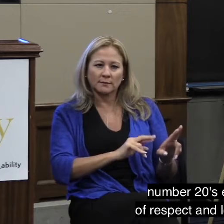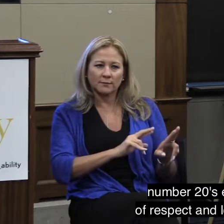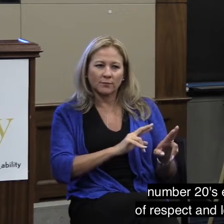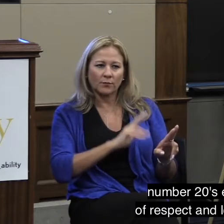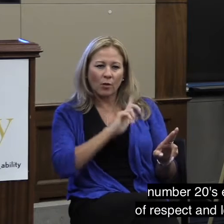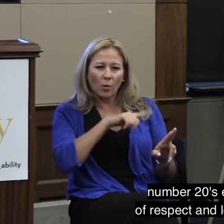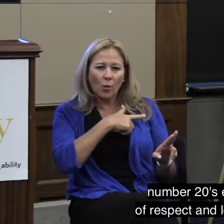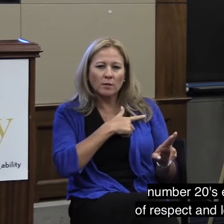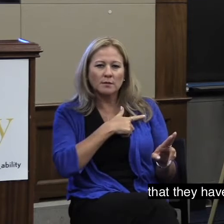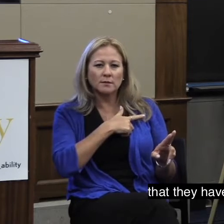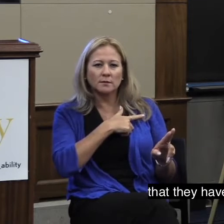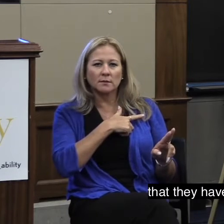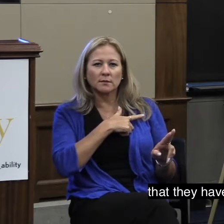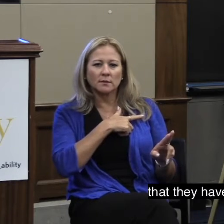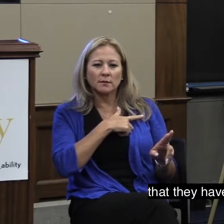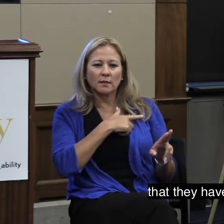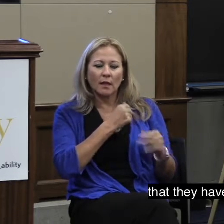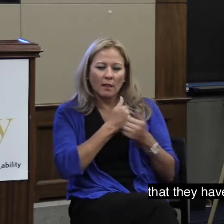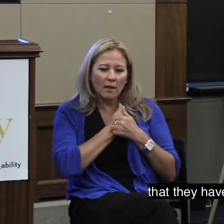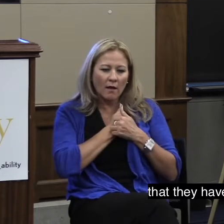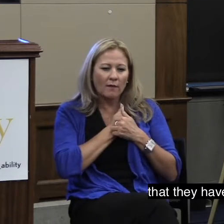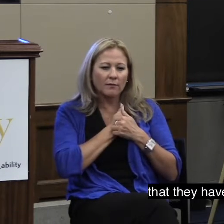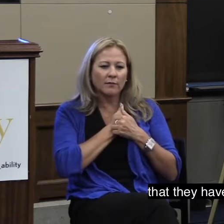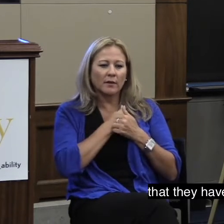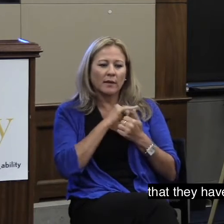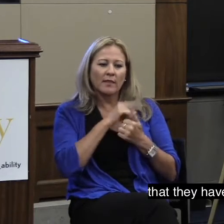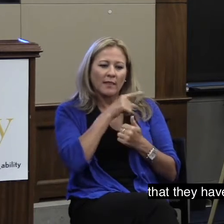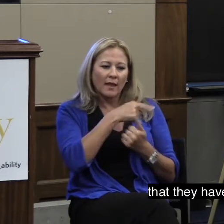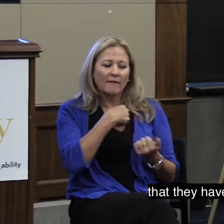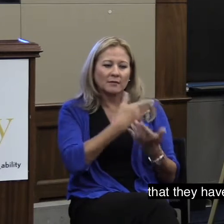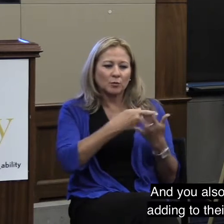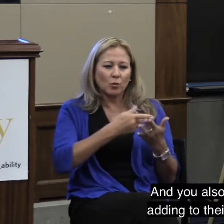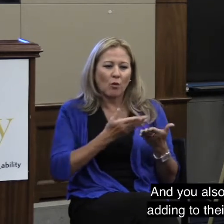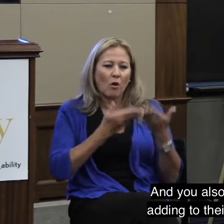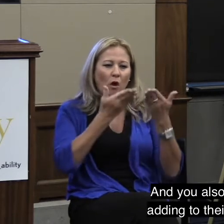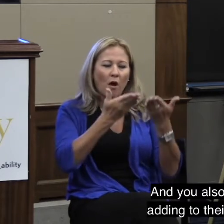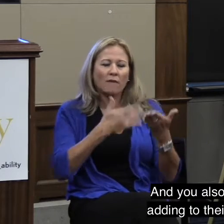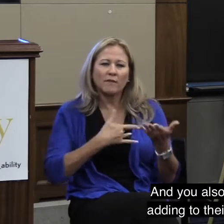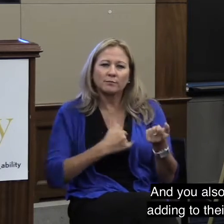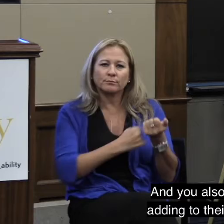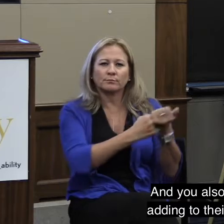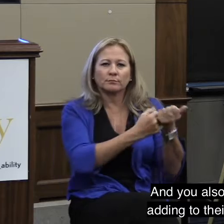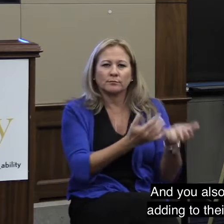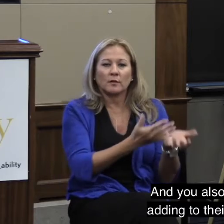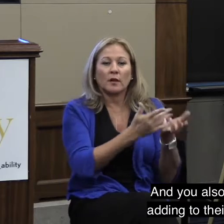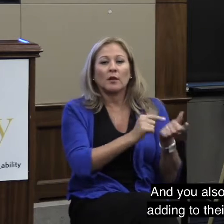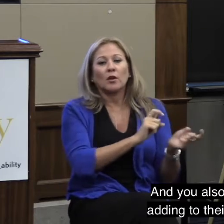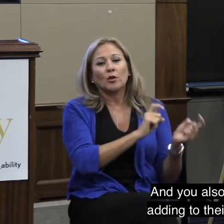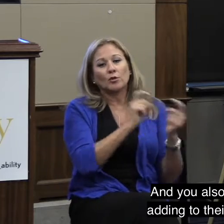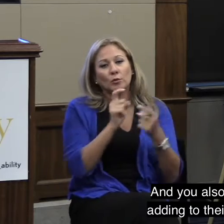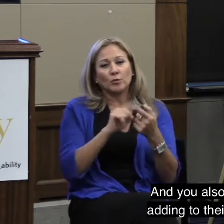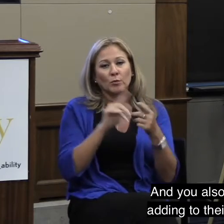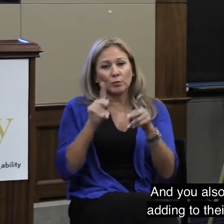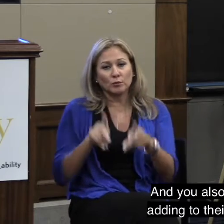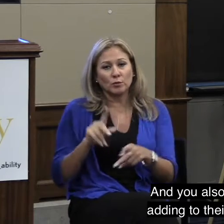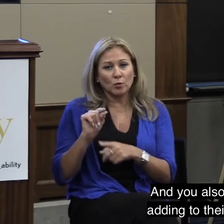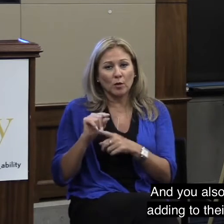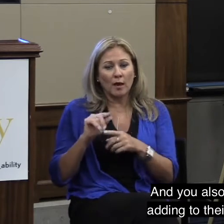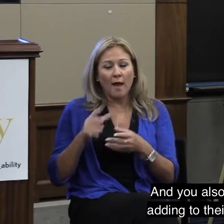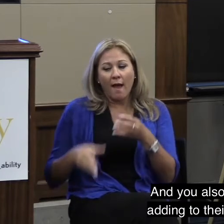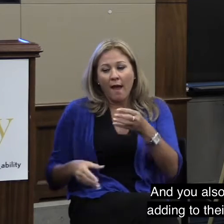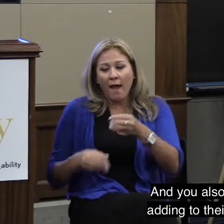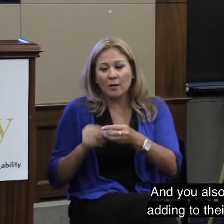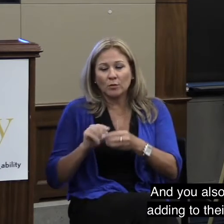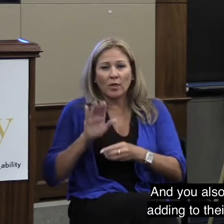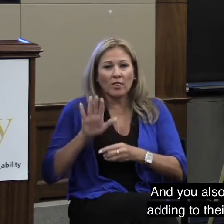loyalty and love, and recognizing that they have something to offer someone else. And you also then contribute to person 20, adding to their network